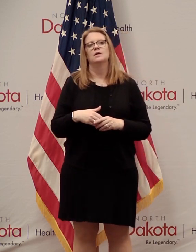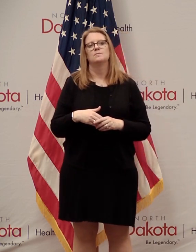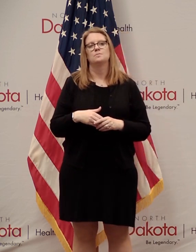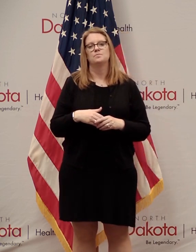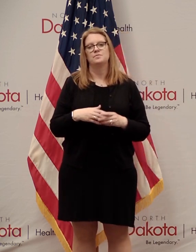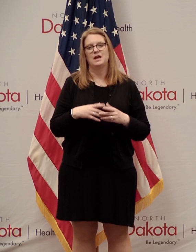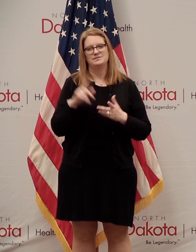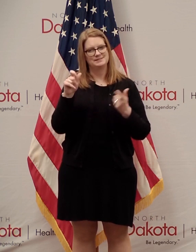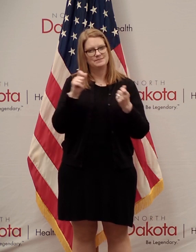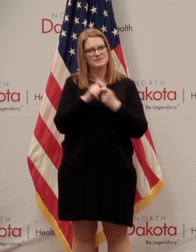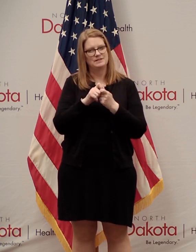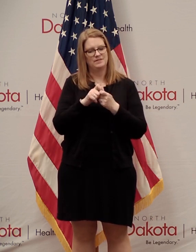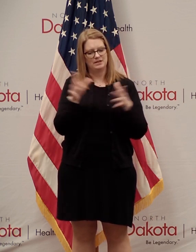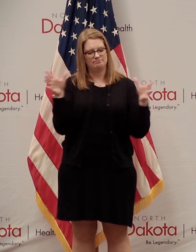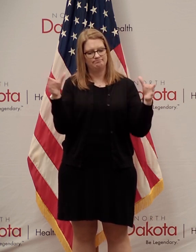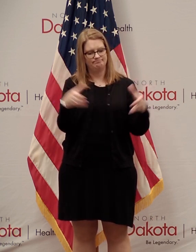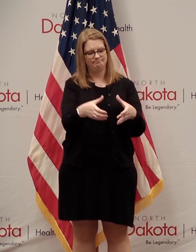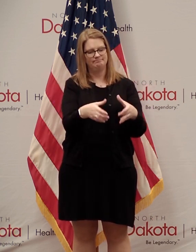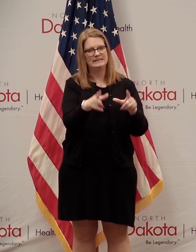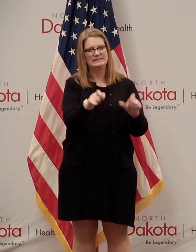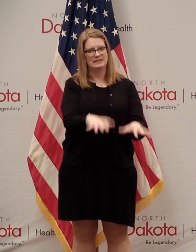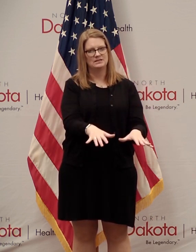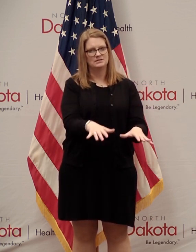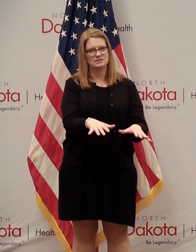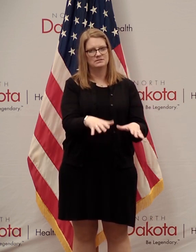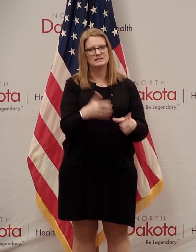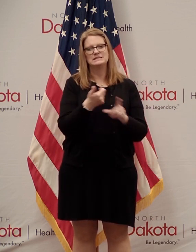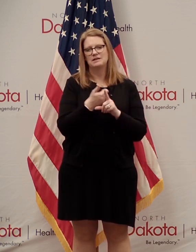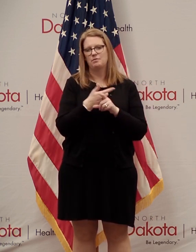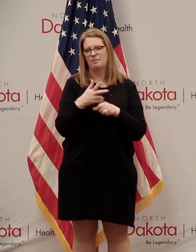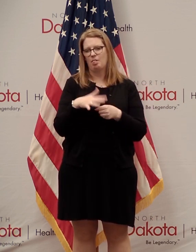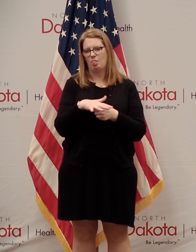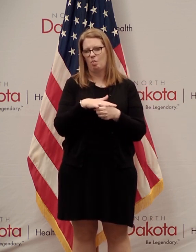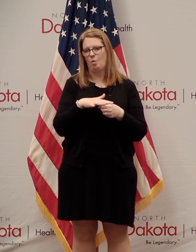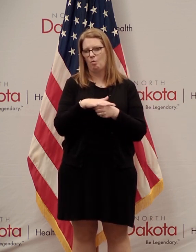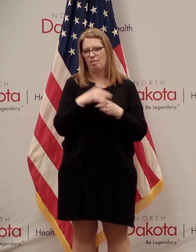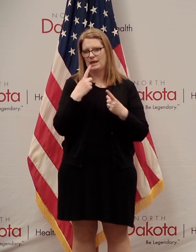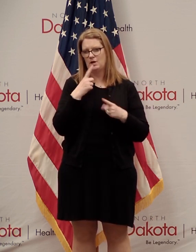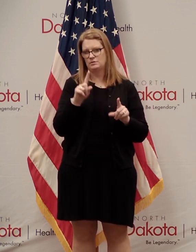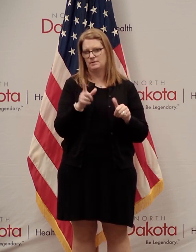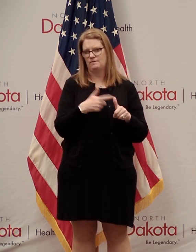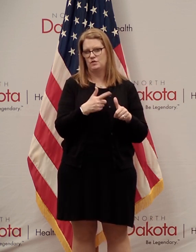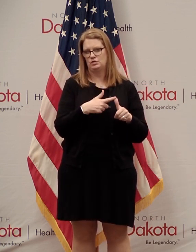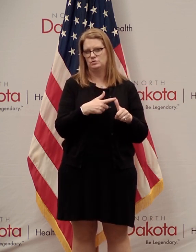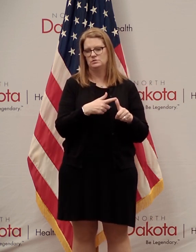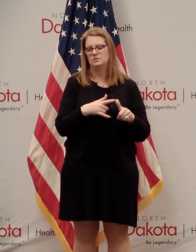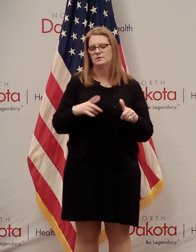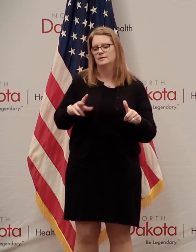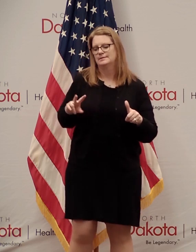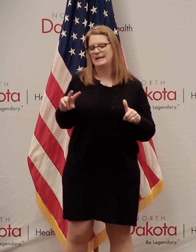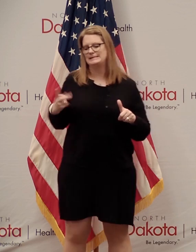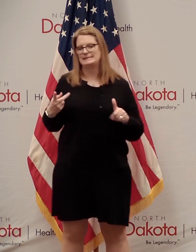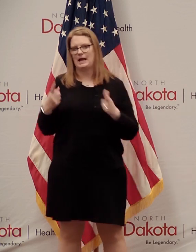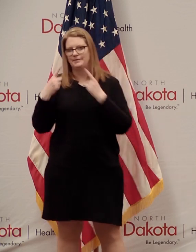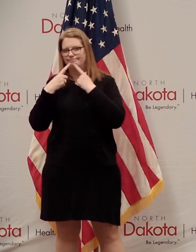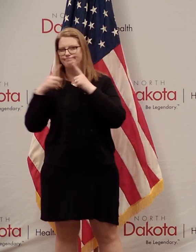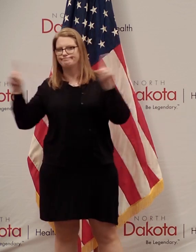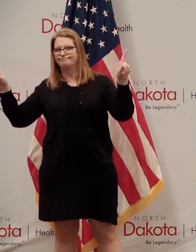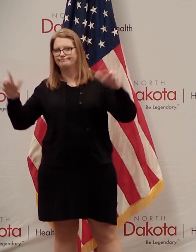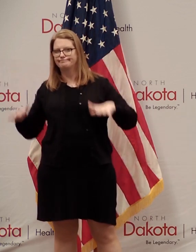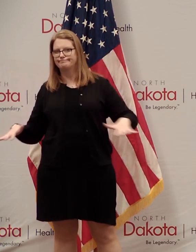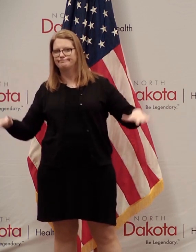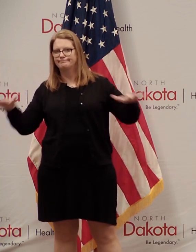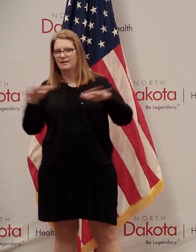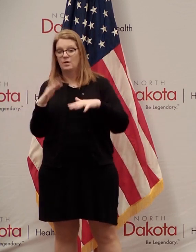those, we'll be generally announcing those locally at first, and then reporting on them afterwards to make sure that we've got the